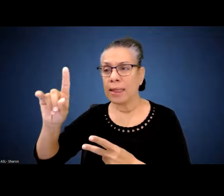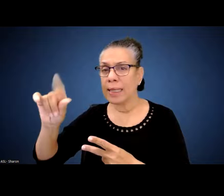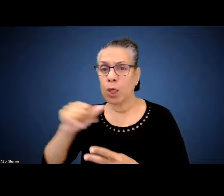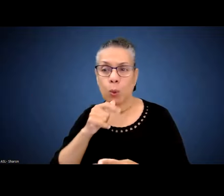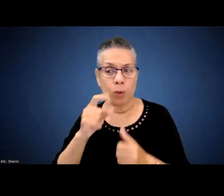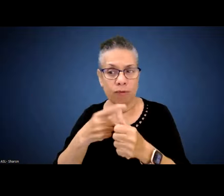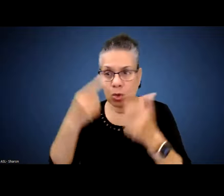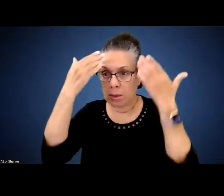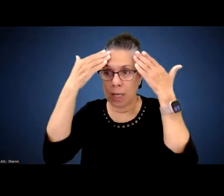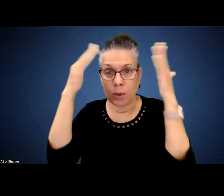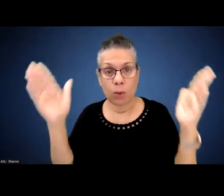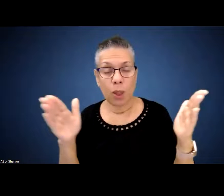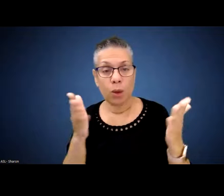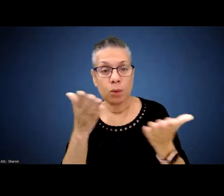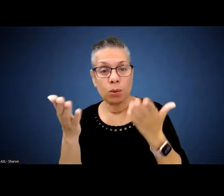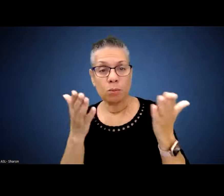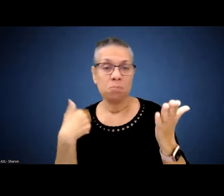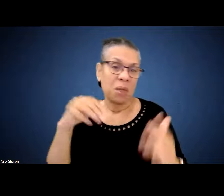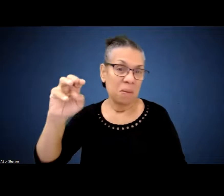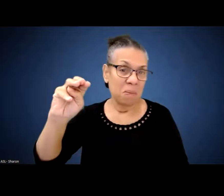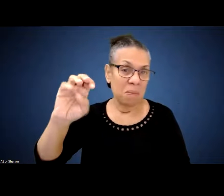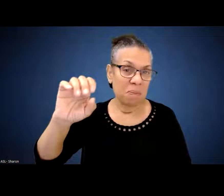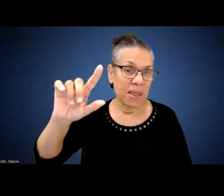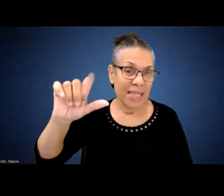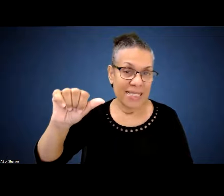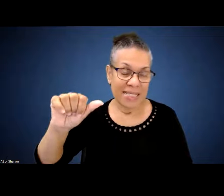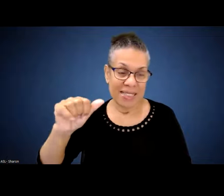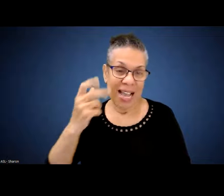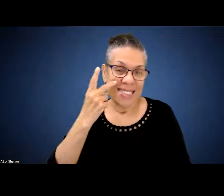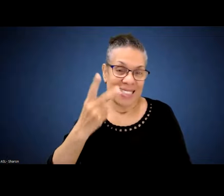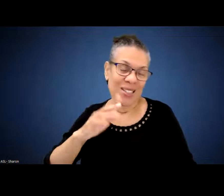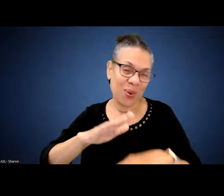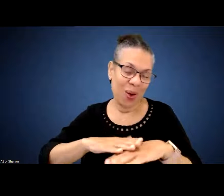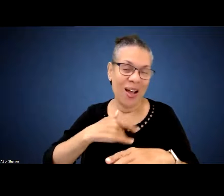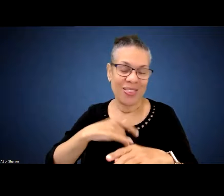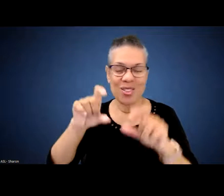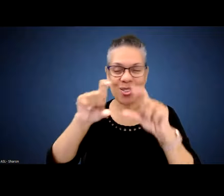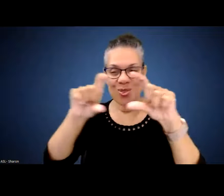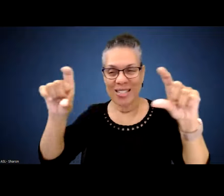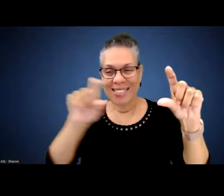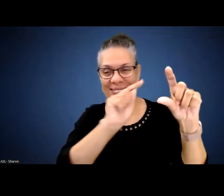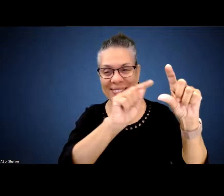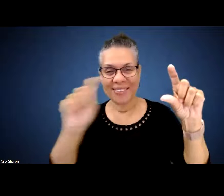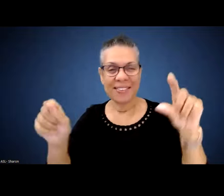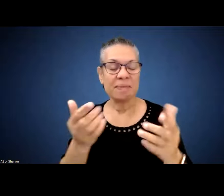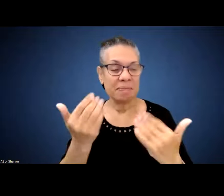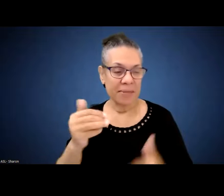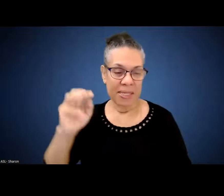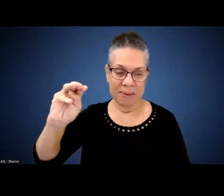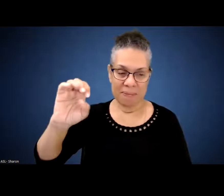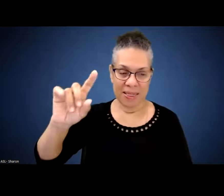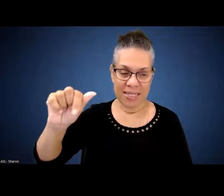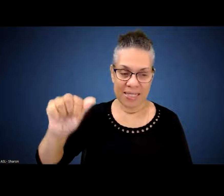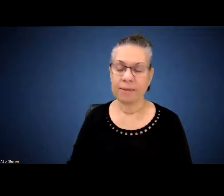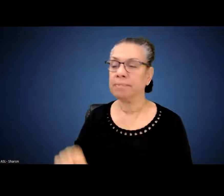in. I'll pick on Melissa first, just because she's higher up on the screen. Hi, yeah, I just wanted